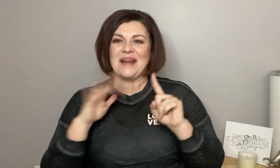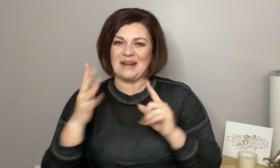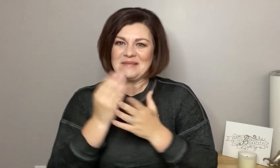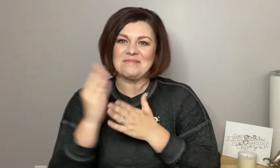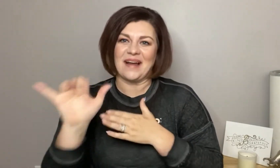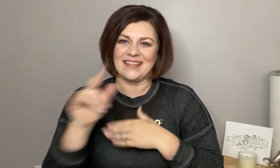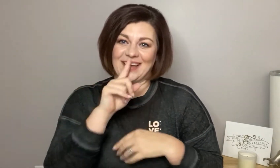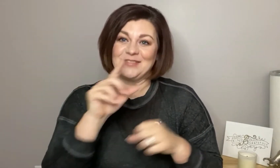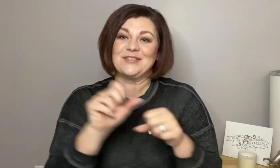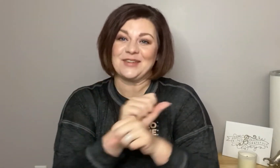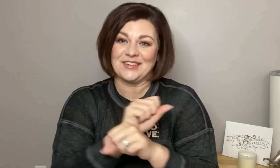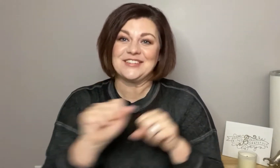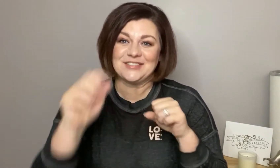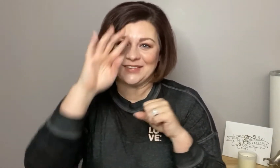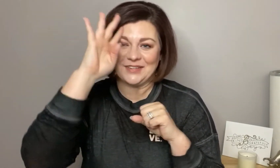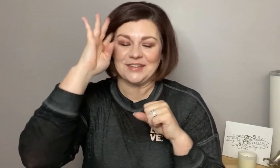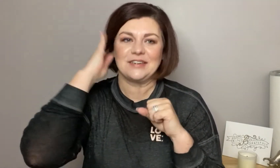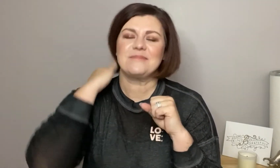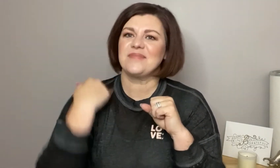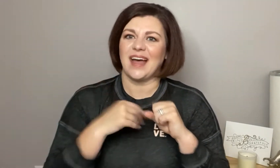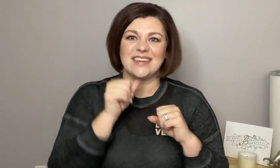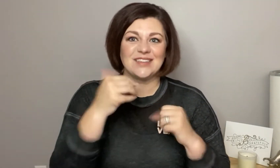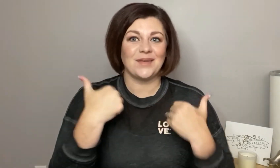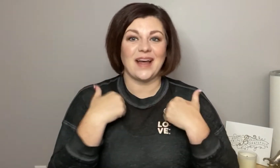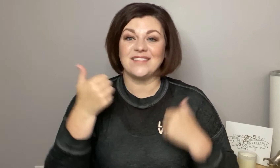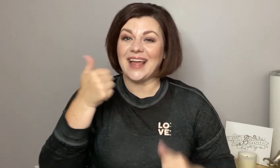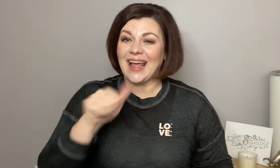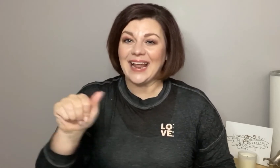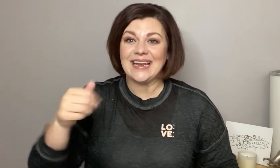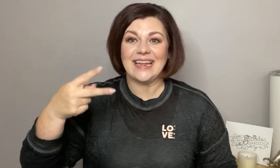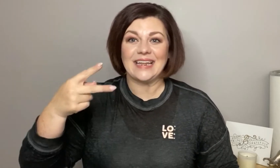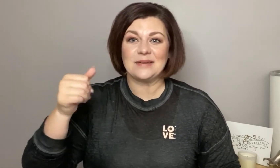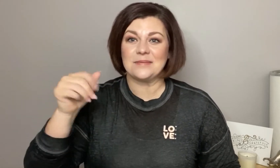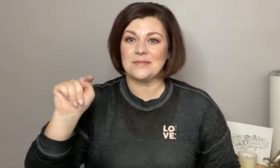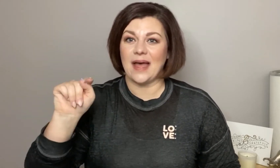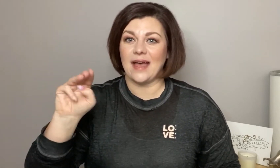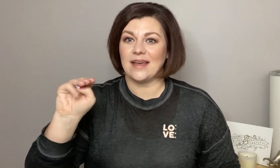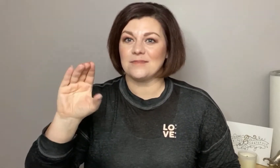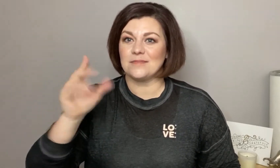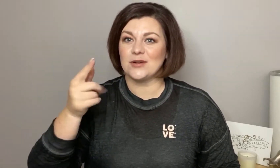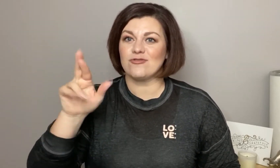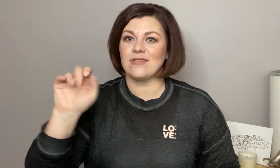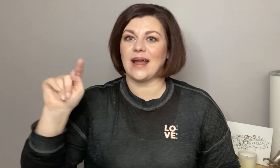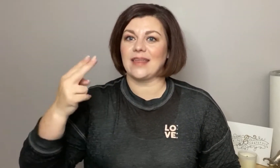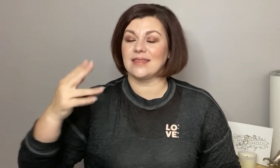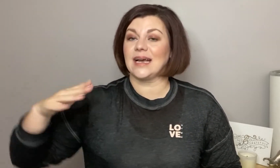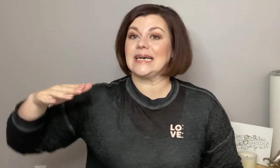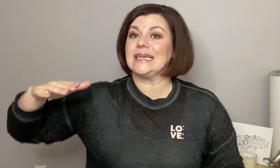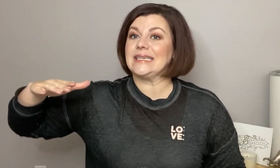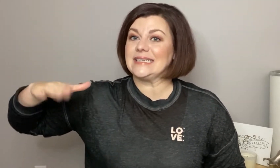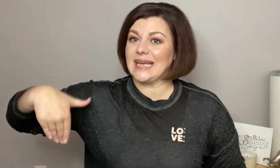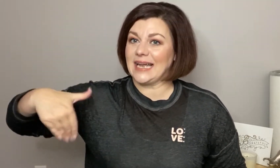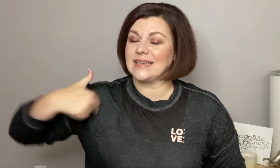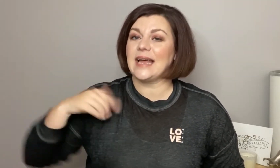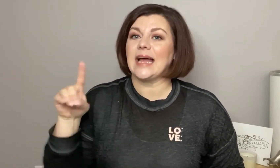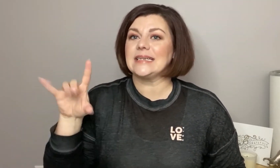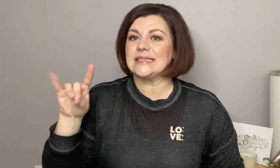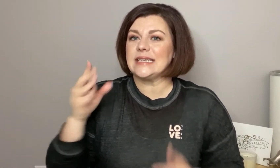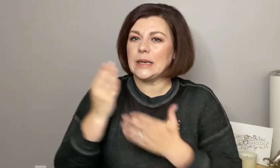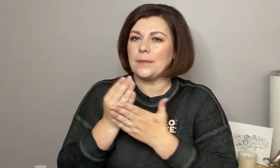one time. But I would use that budget toward that palette. I haven't gotten